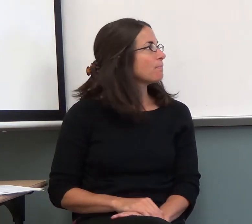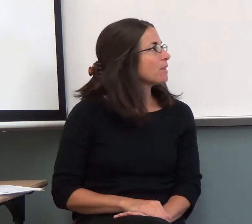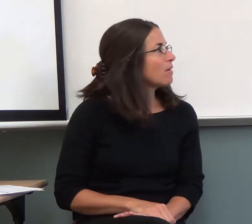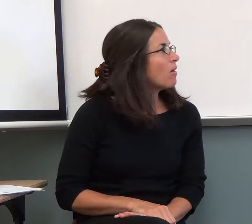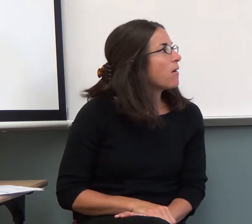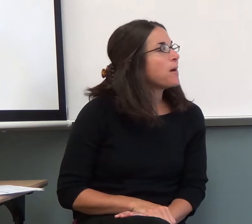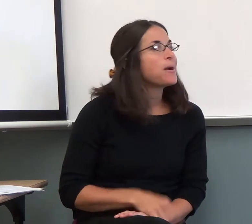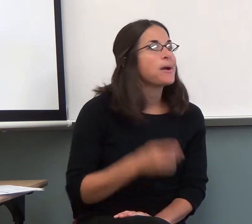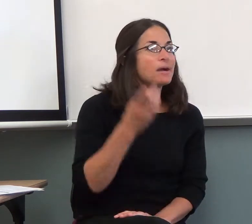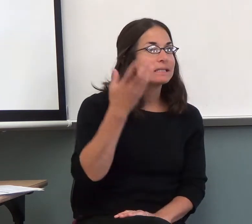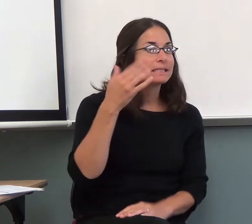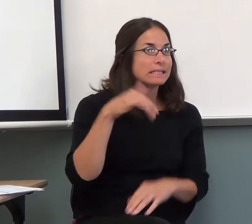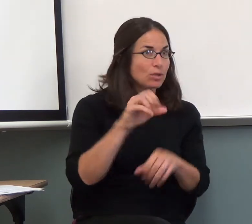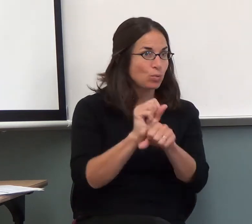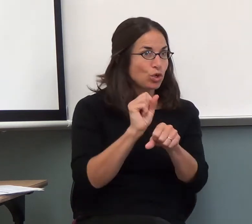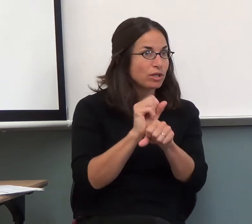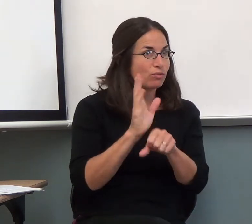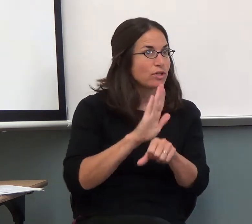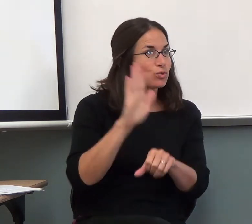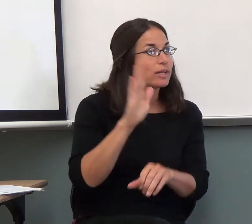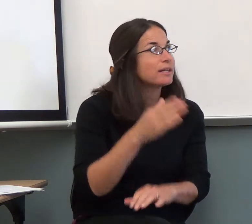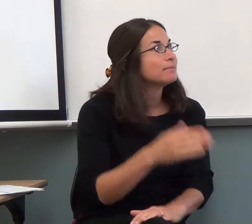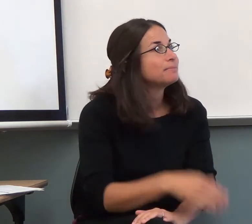Raise your hand if you're still working. A couple people.